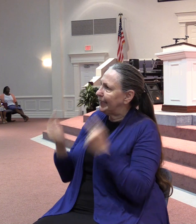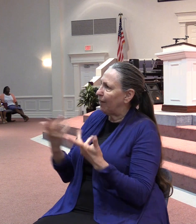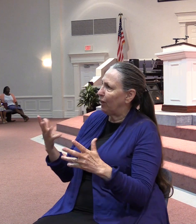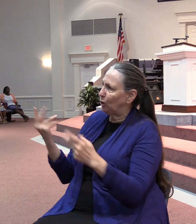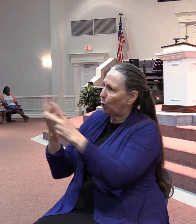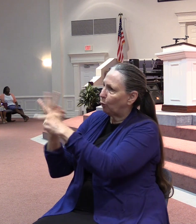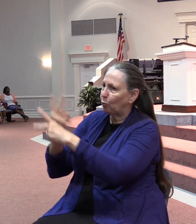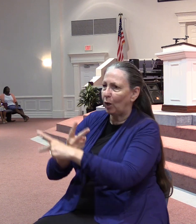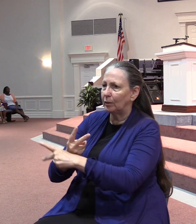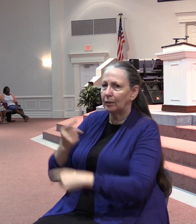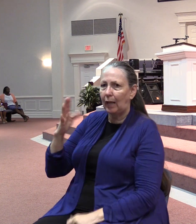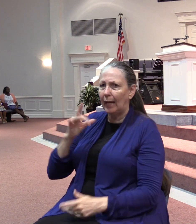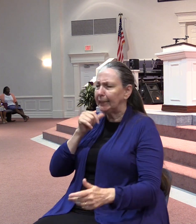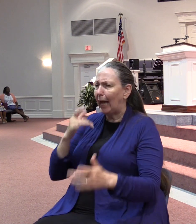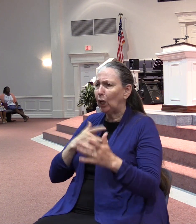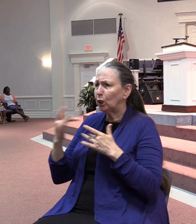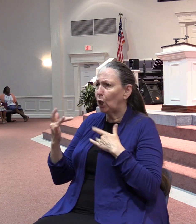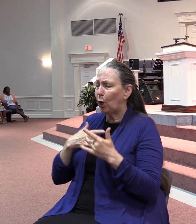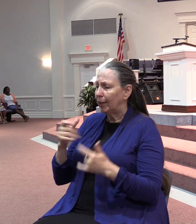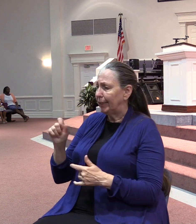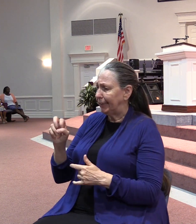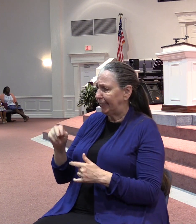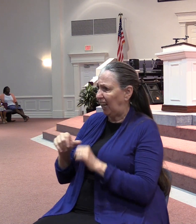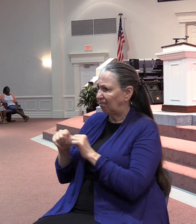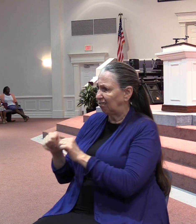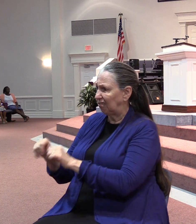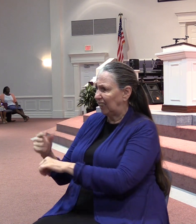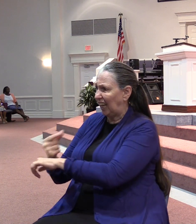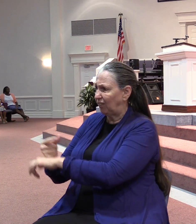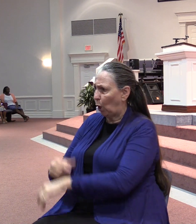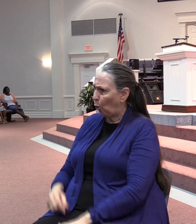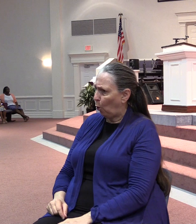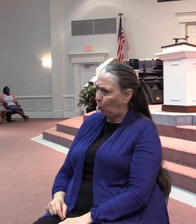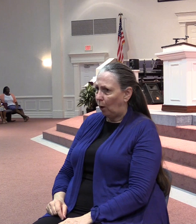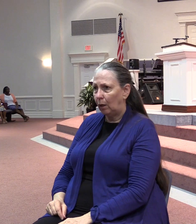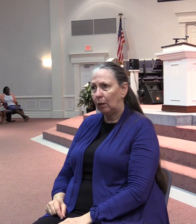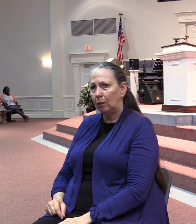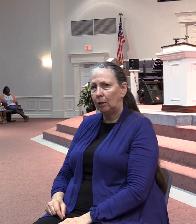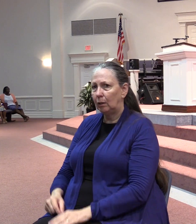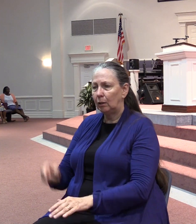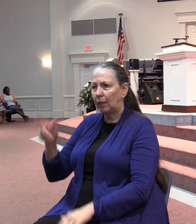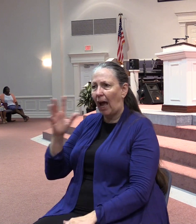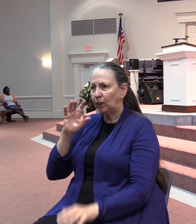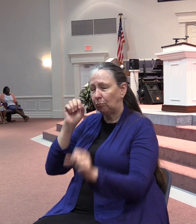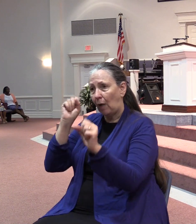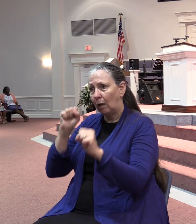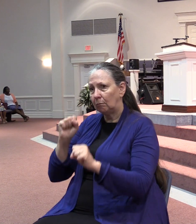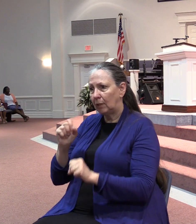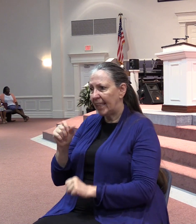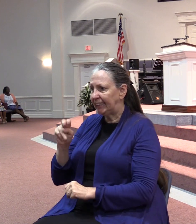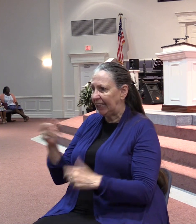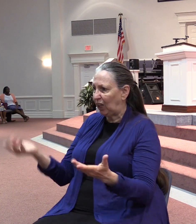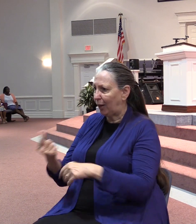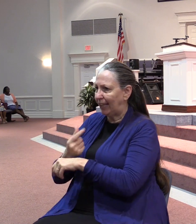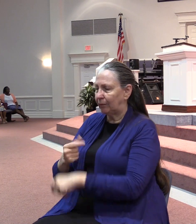God is not concerned about how long the sins have been here. I'll even tell you, Stephen, he's not shocked by it